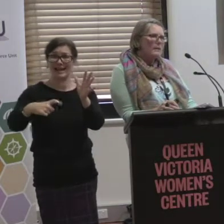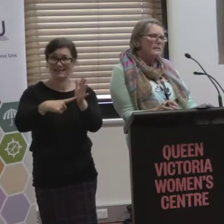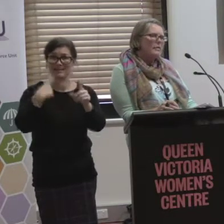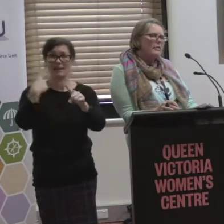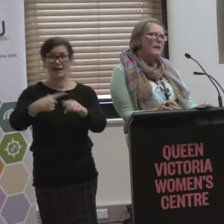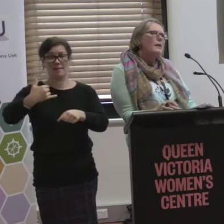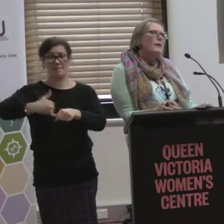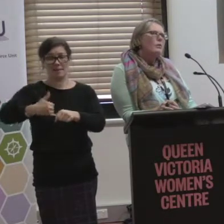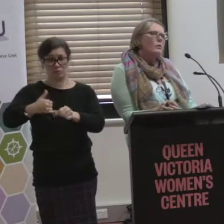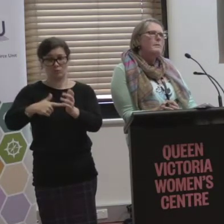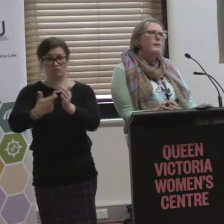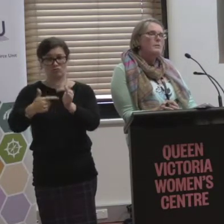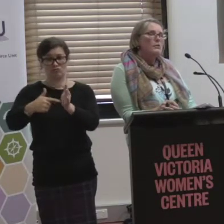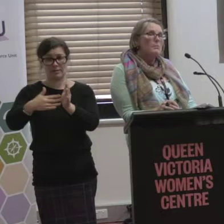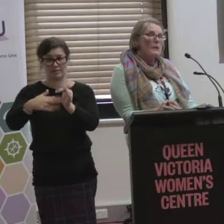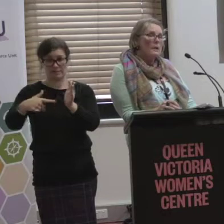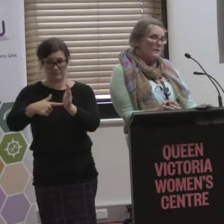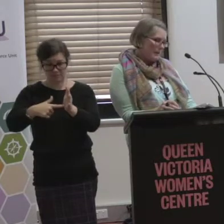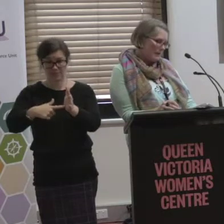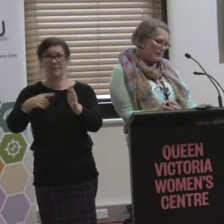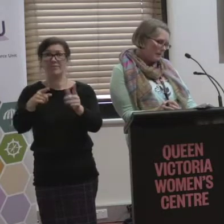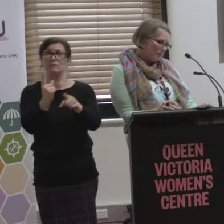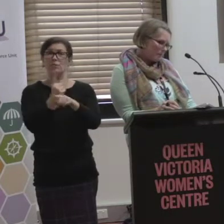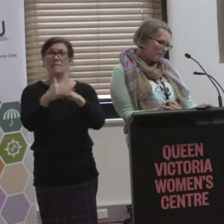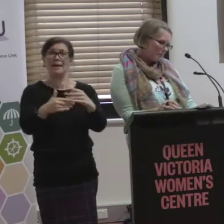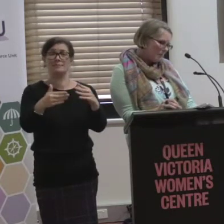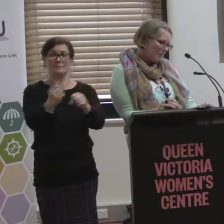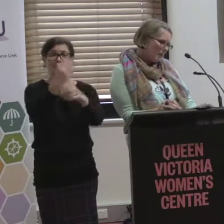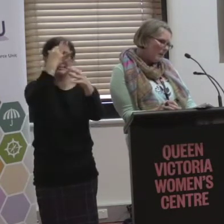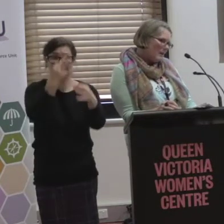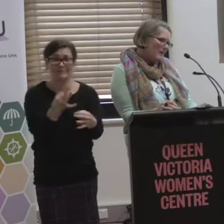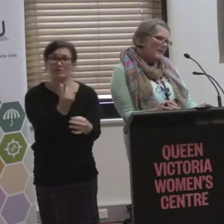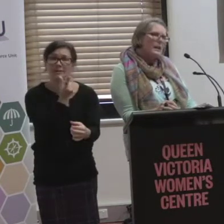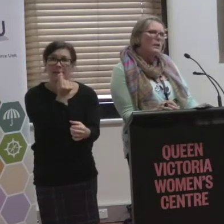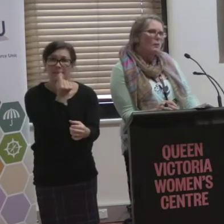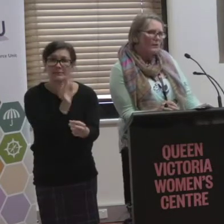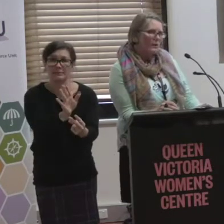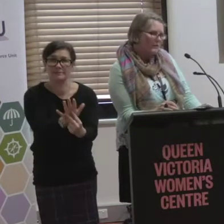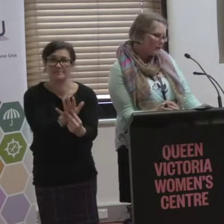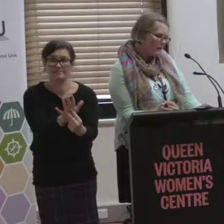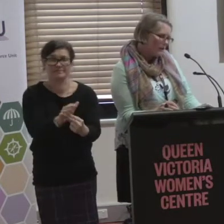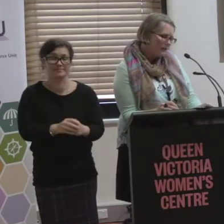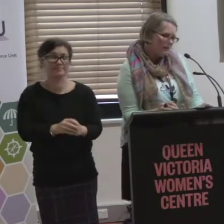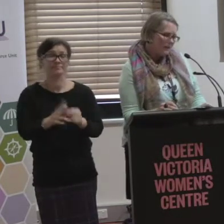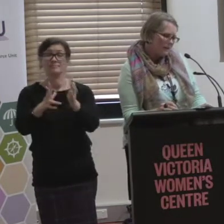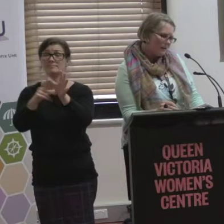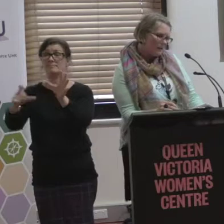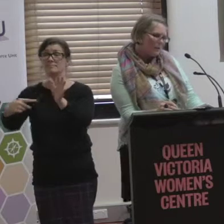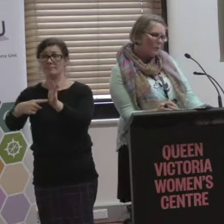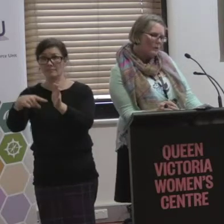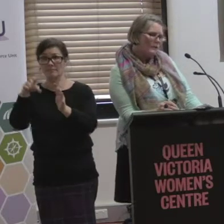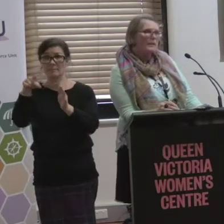Treatment Planning Decisions Act talks about decision-making capacity. So VCAT also have the authority to